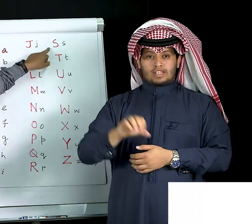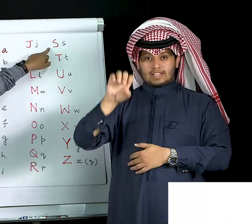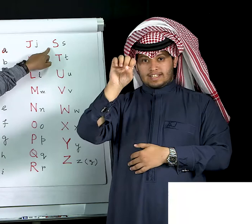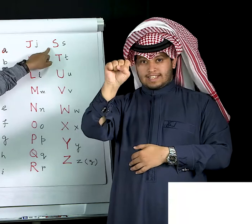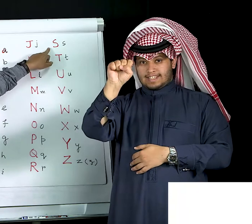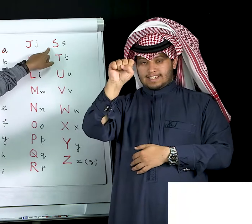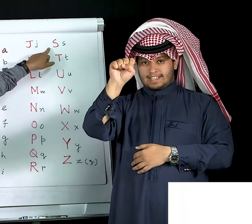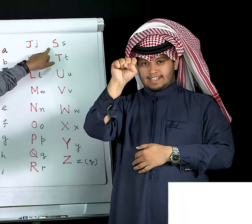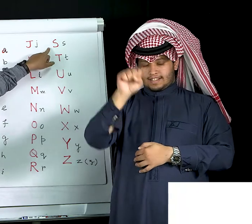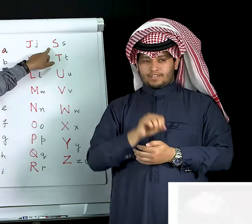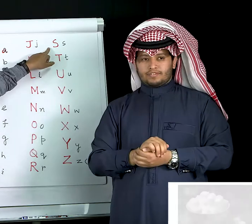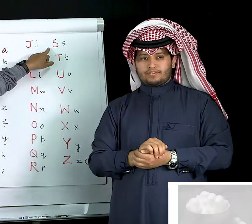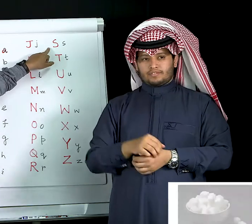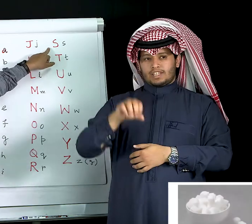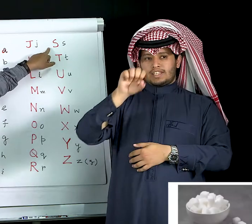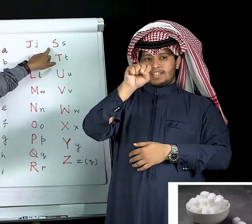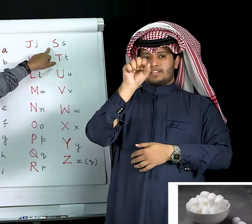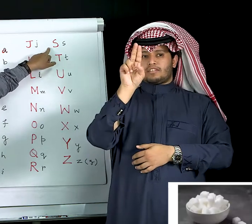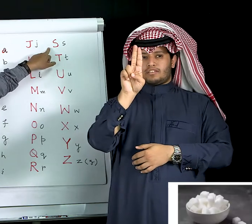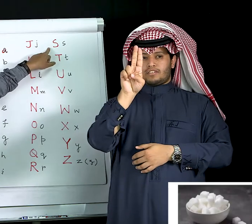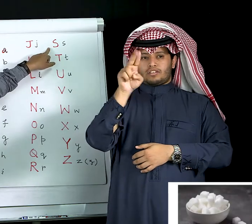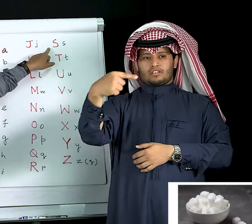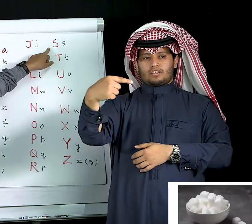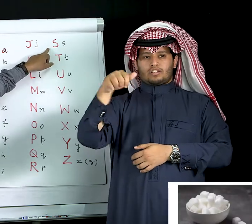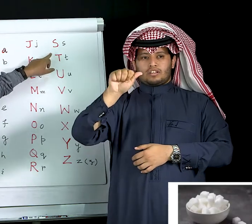S for sugar.